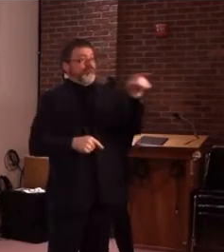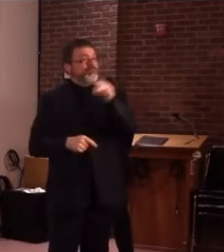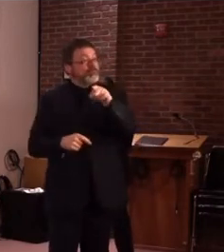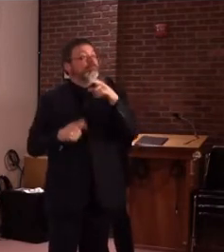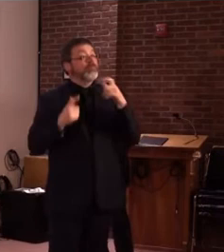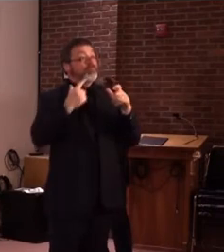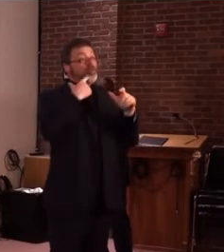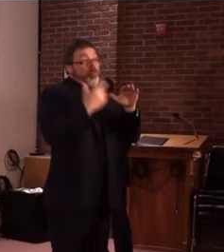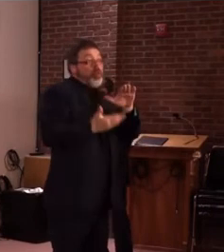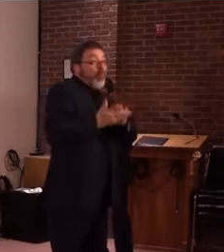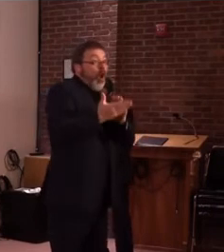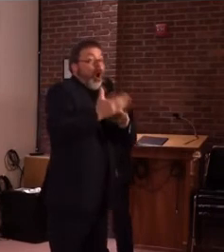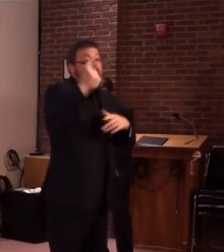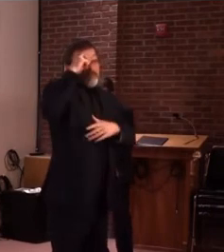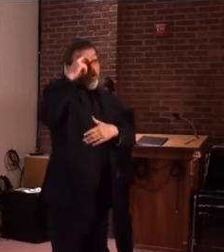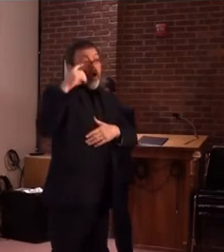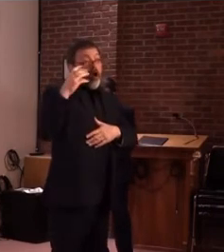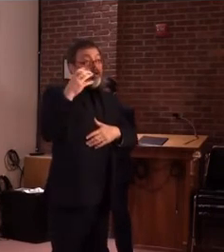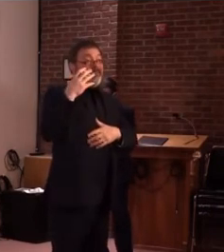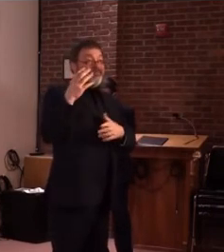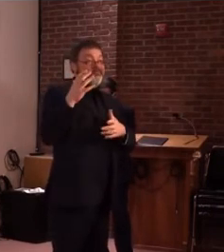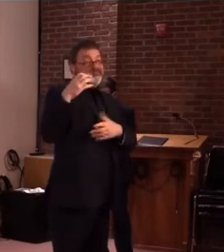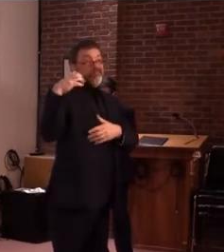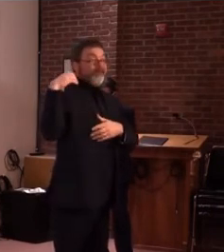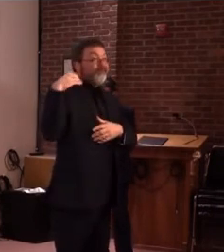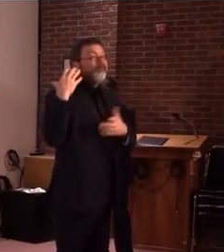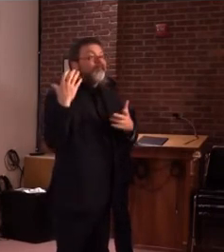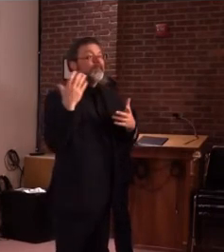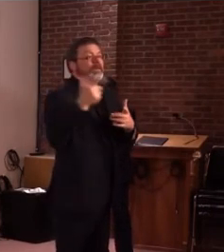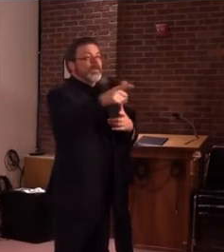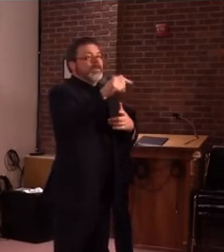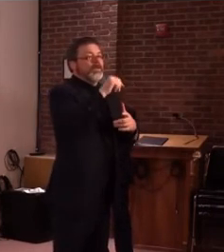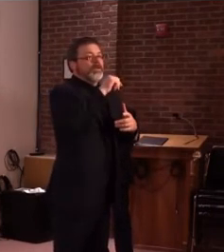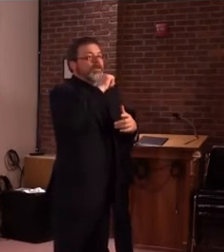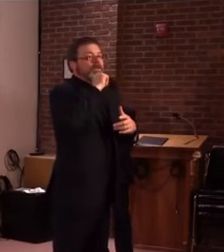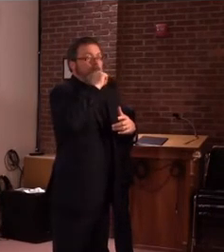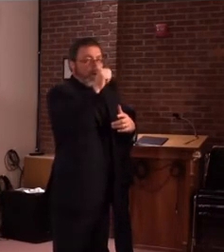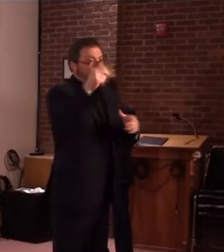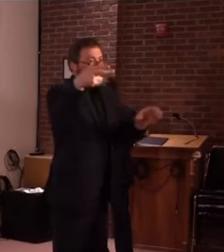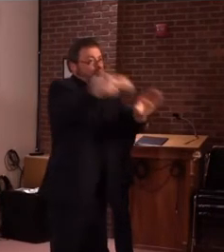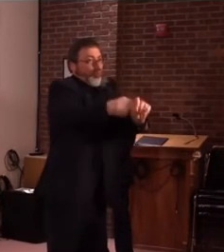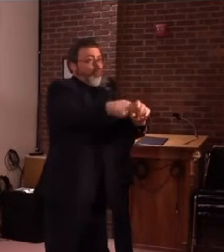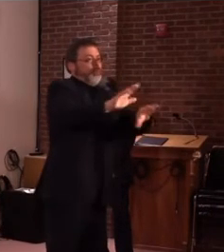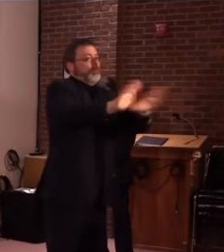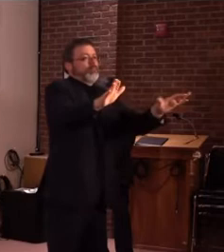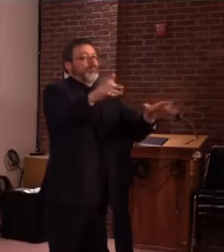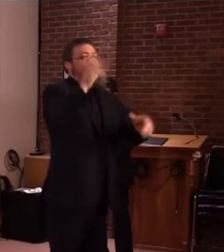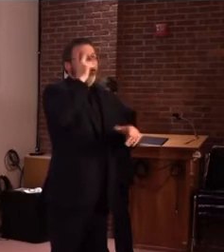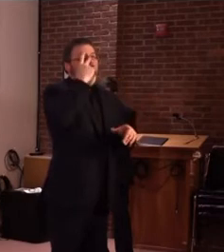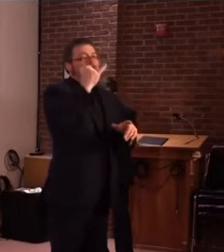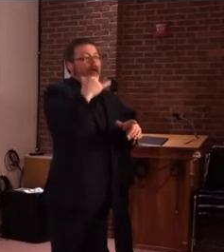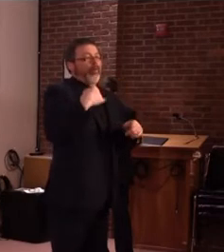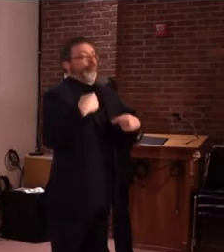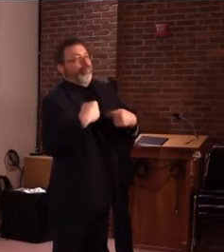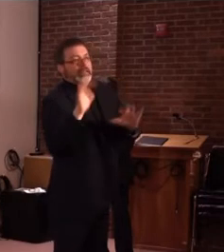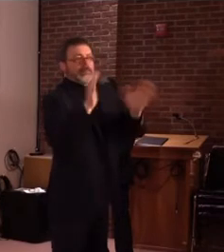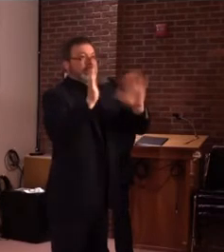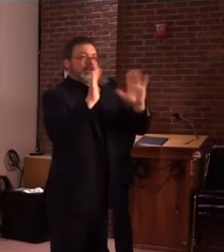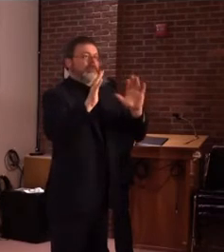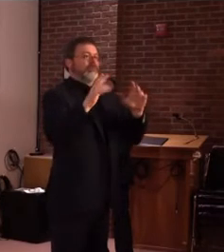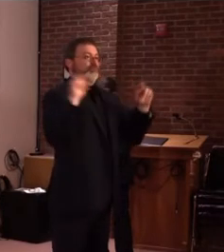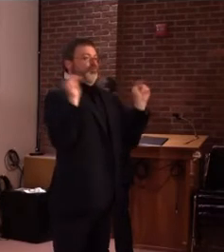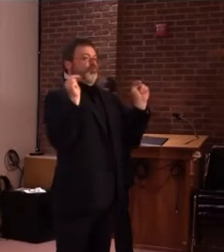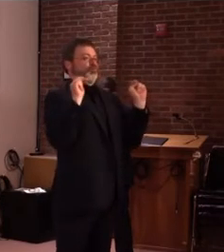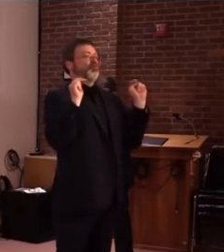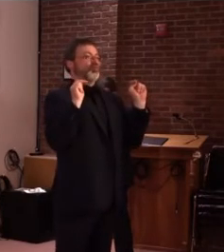us as to whether we should opt out or not. So. The good news is we've agreed in principle. He'd